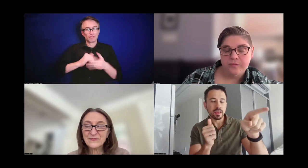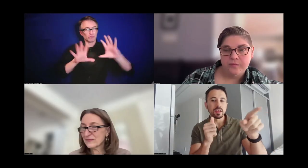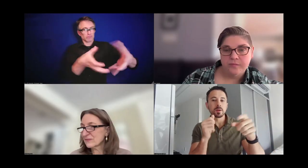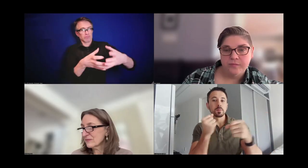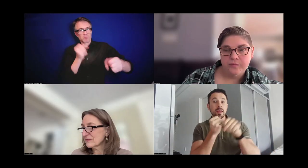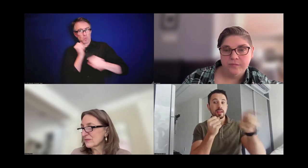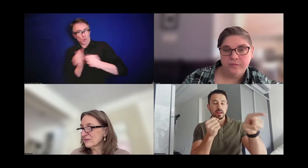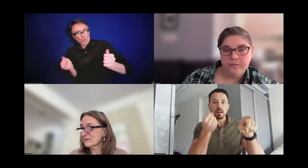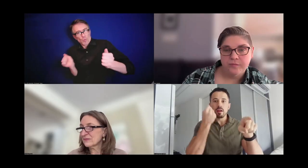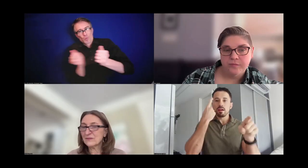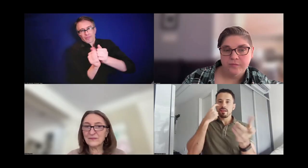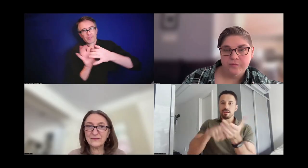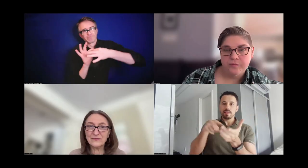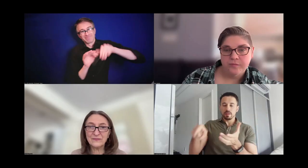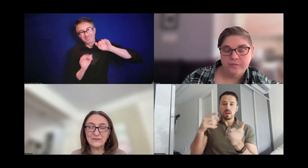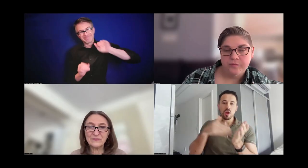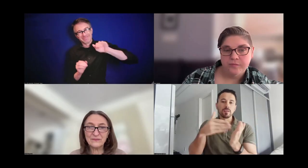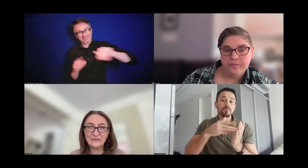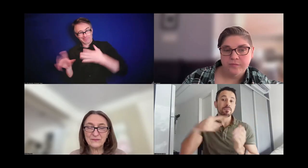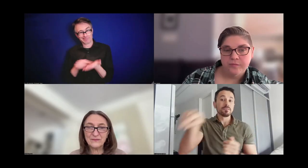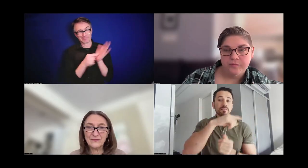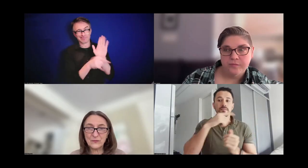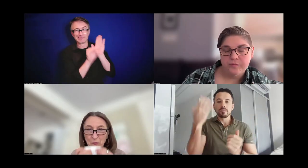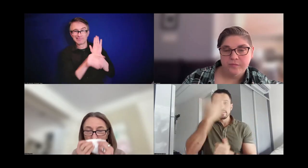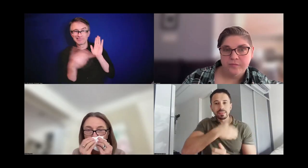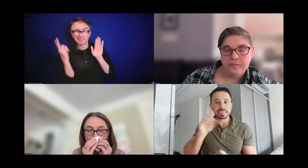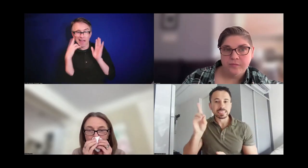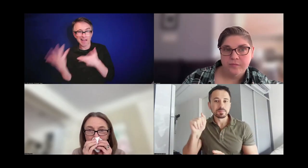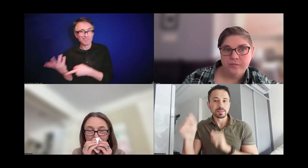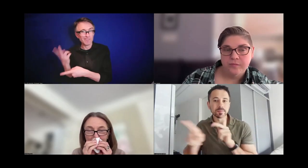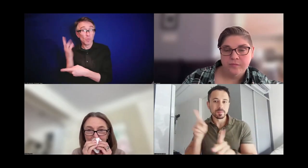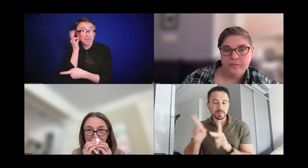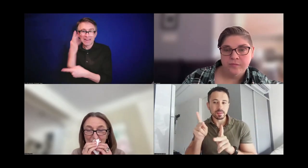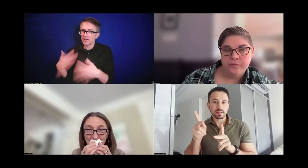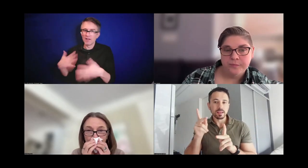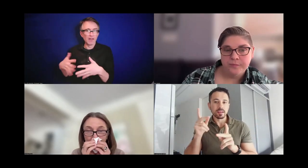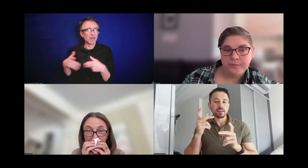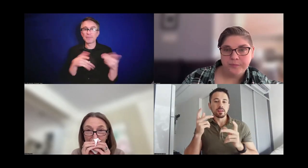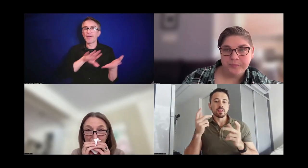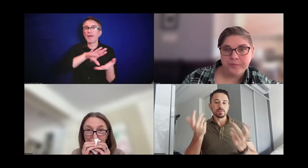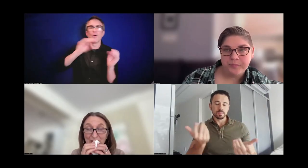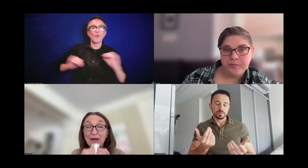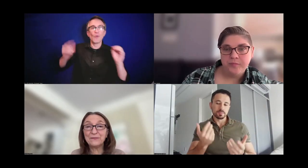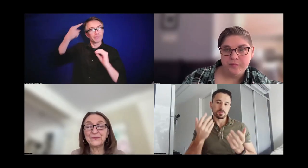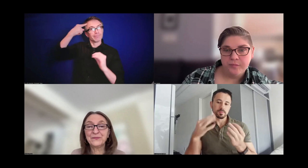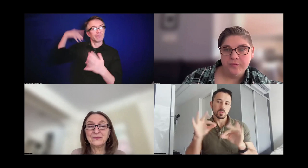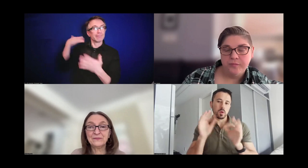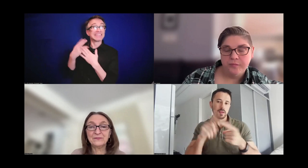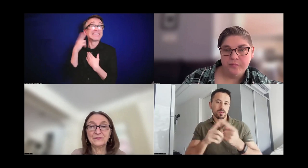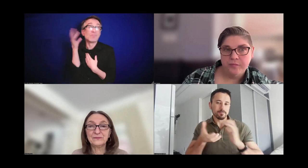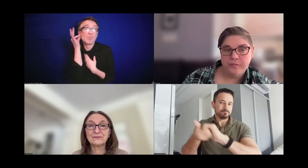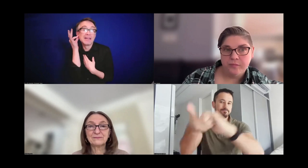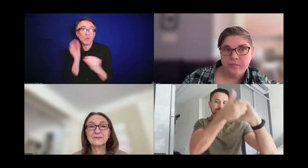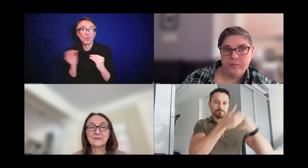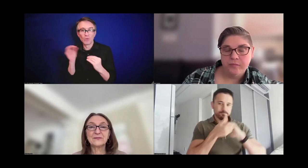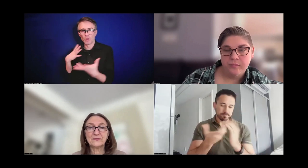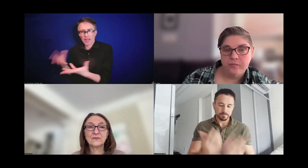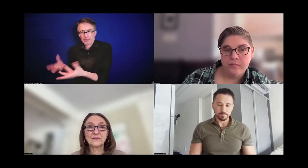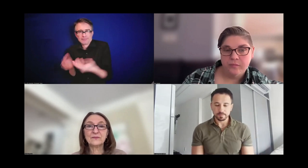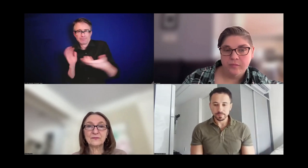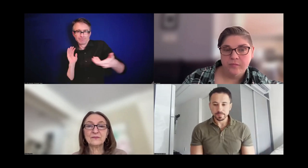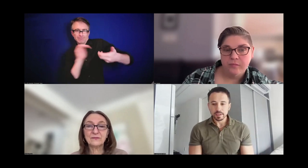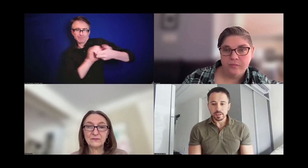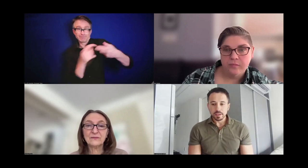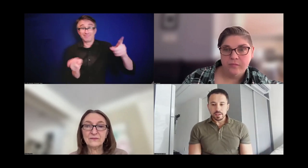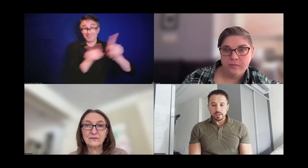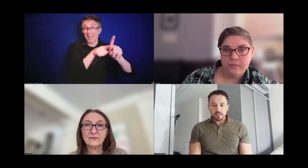Well, I need to ensure that that information I find around deaf women are shared to women's organizations because oftentimes disabled women are